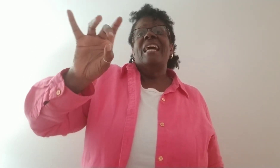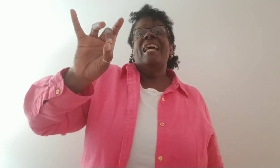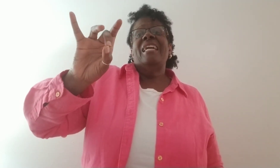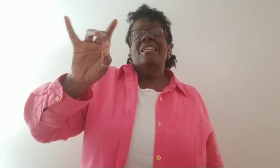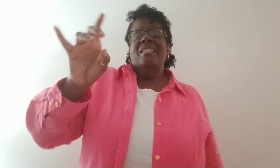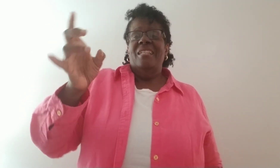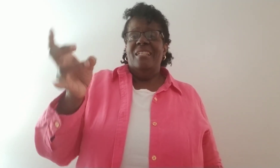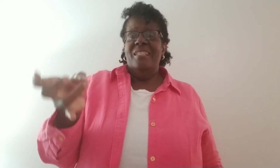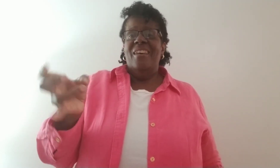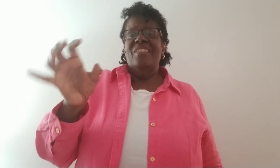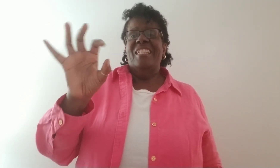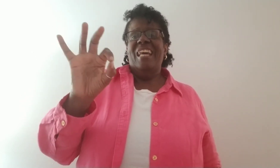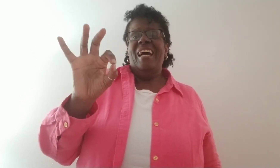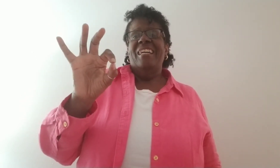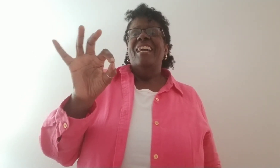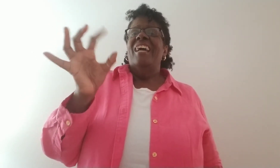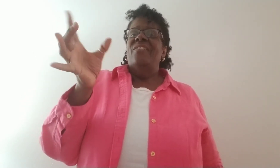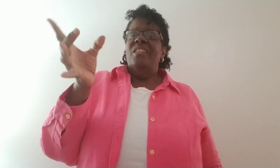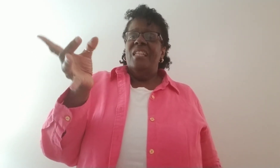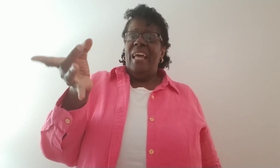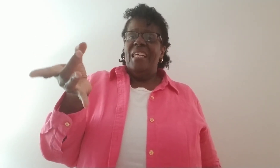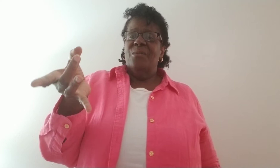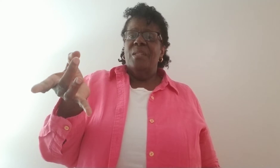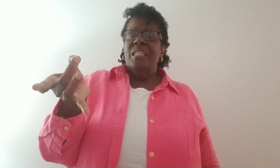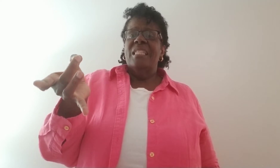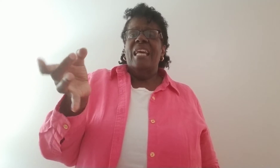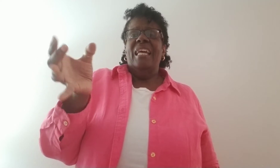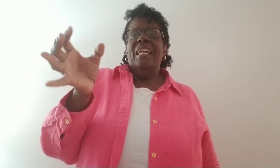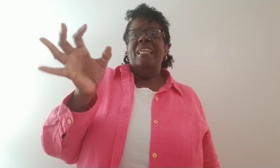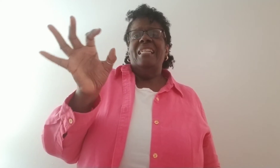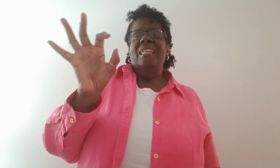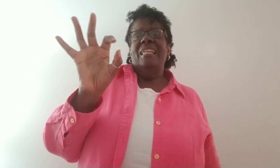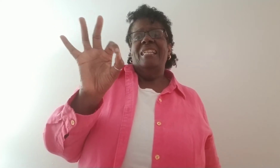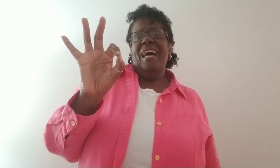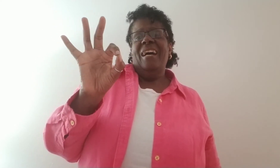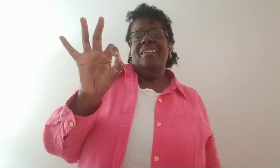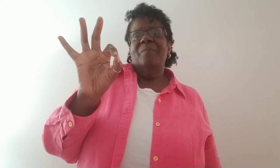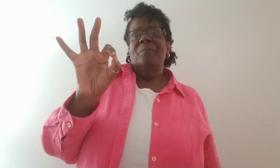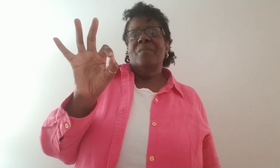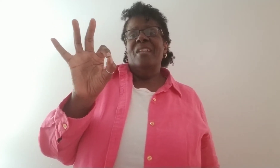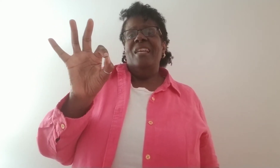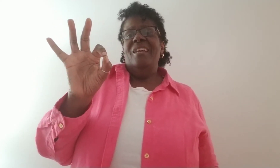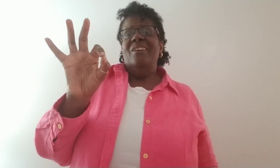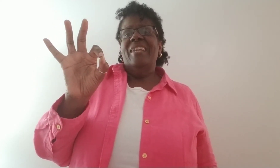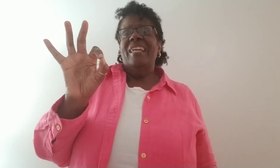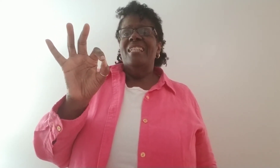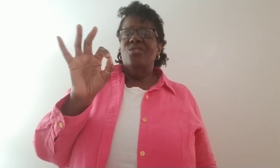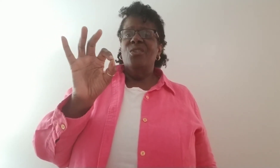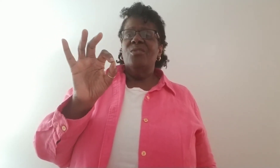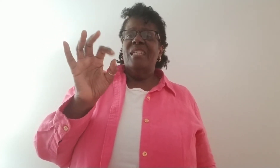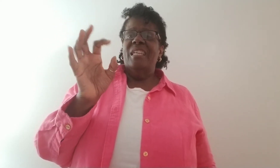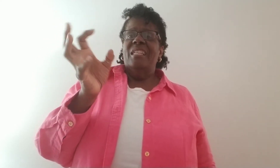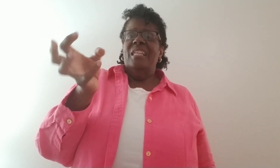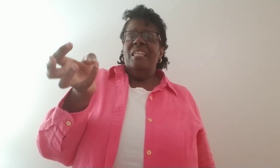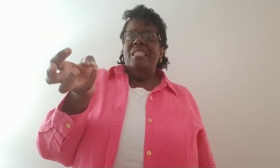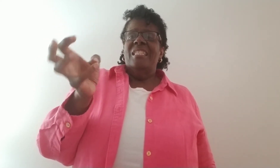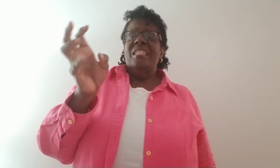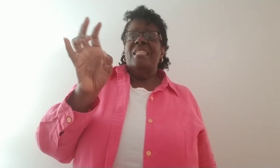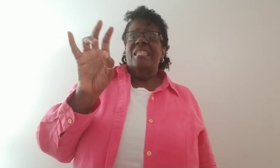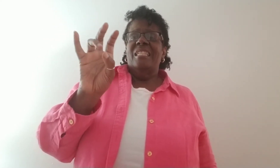78, 79. And then the last one is 89. Okay, let's do those again.